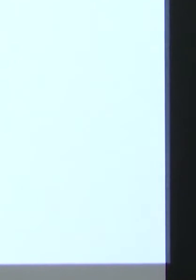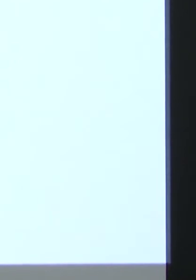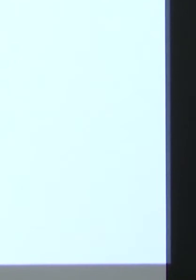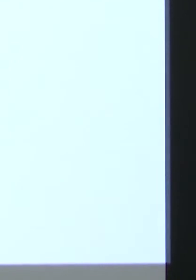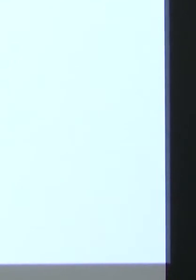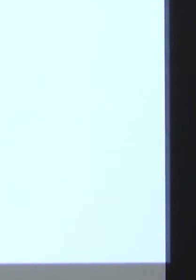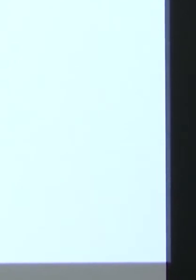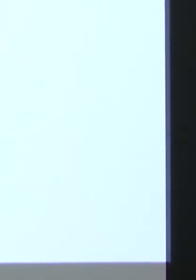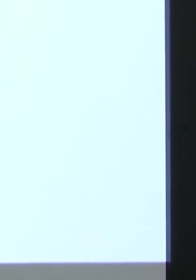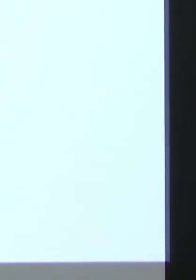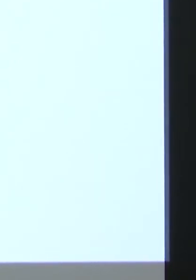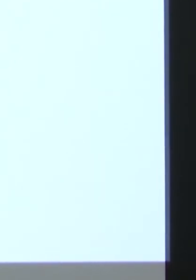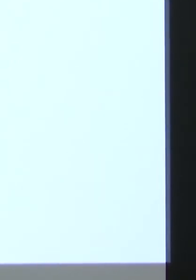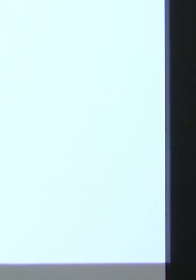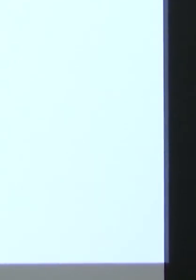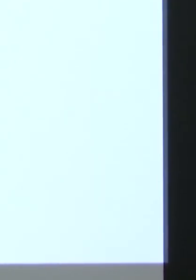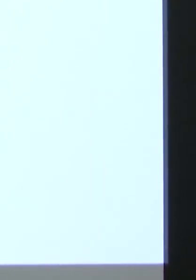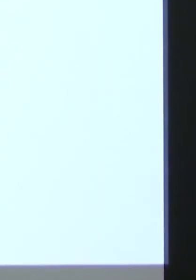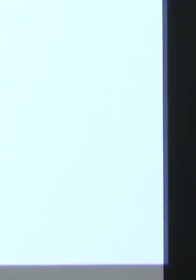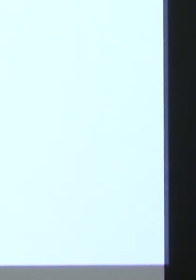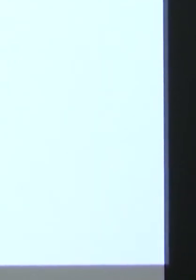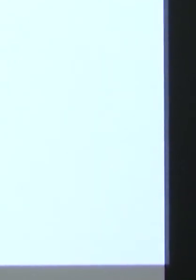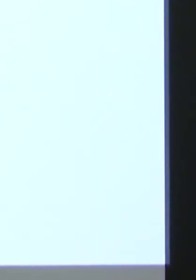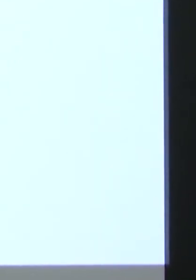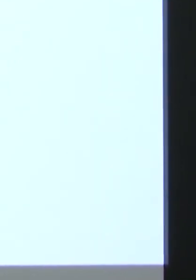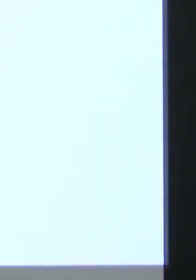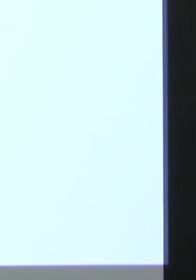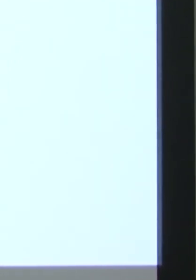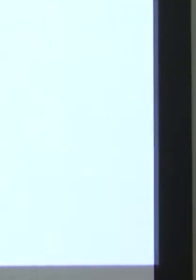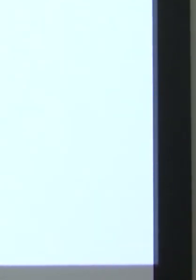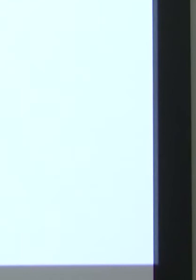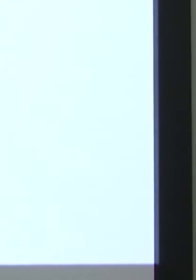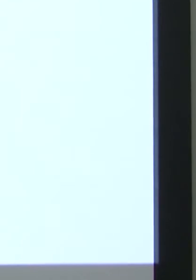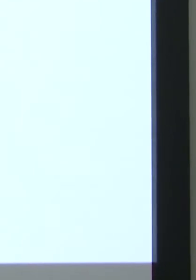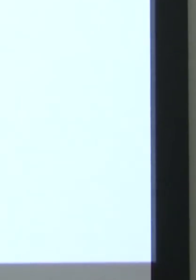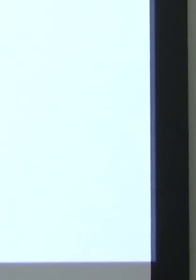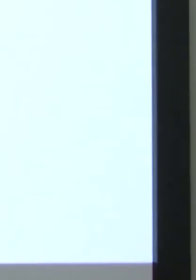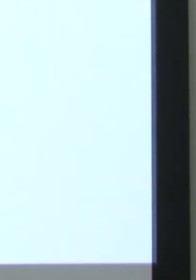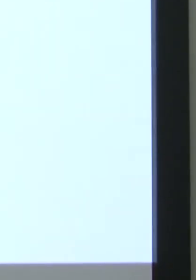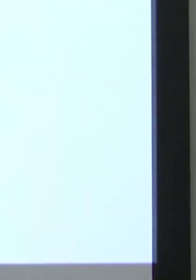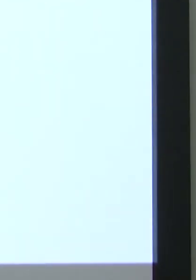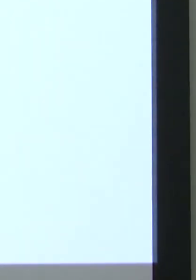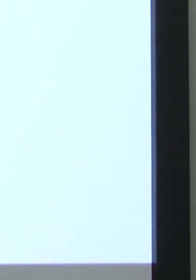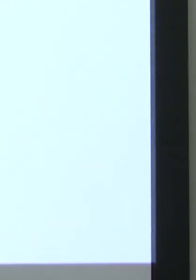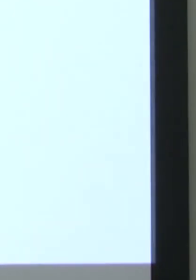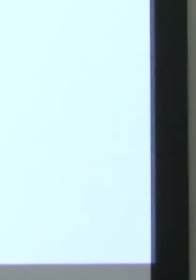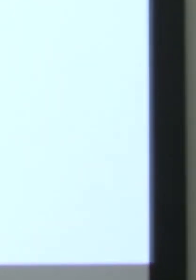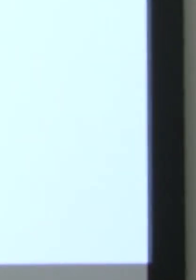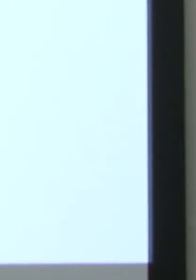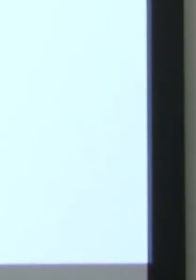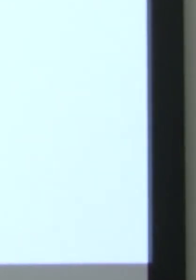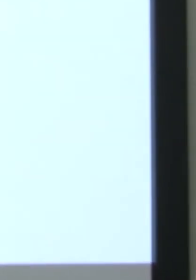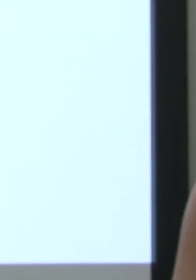languages, different alphabets. Let's see if I can make this work. No, this is fine. Okay.